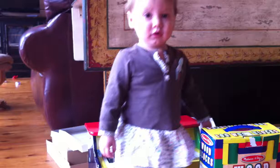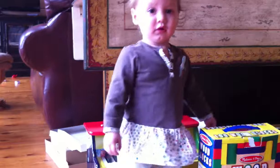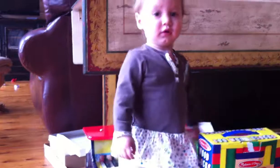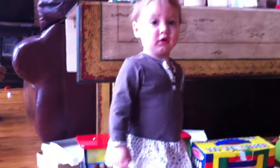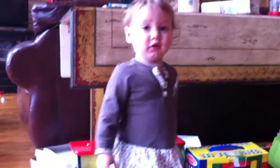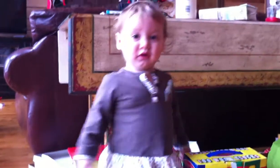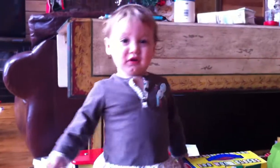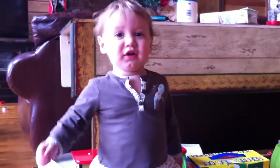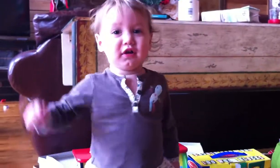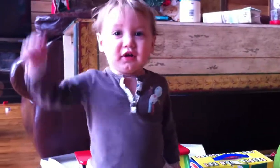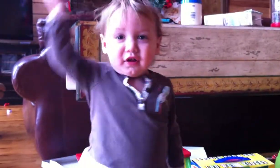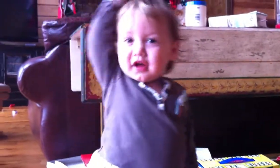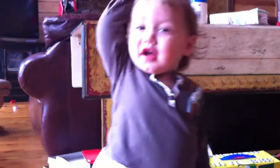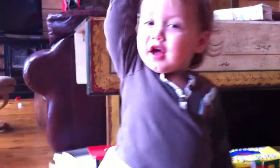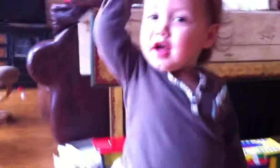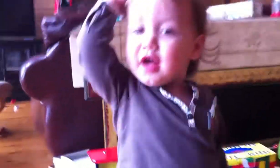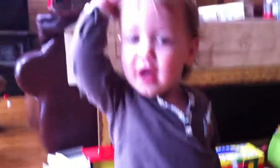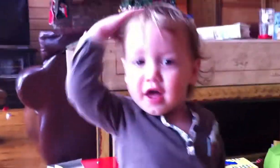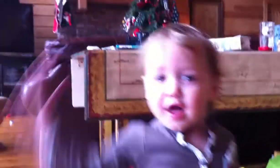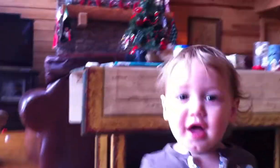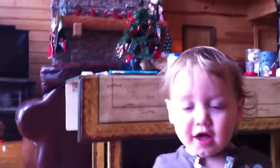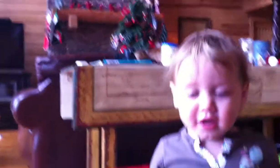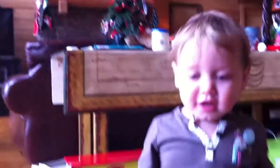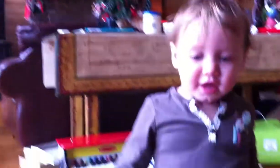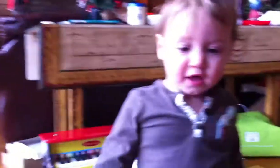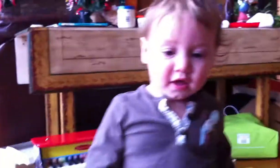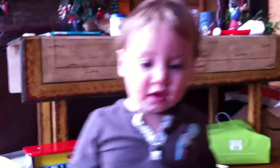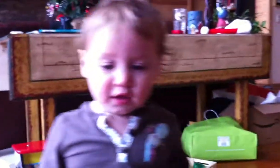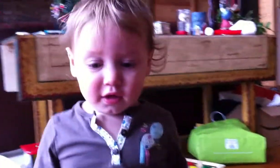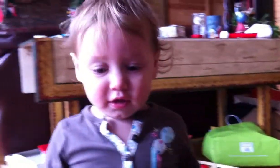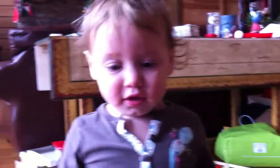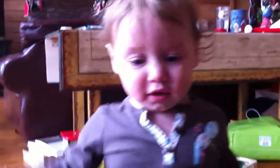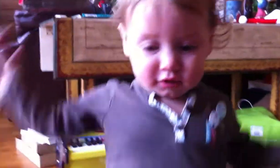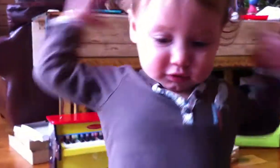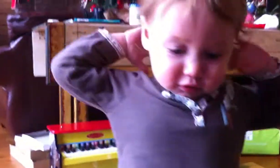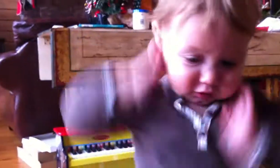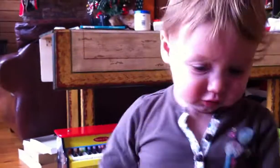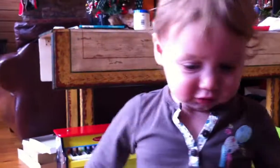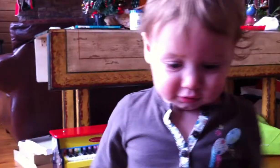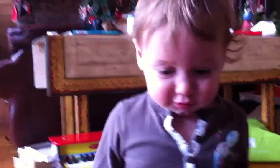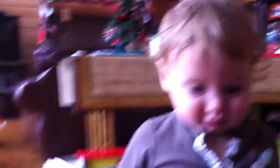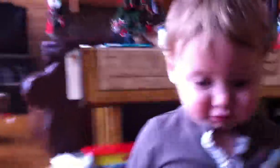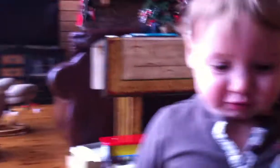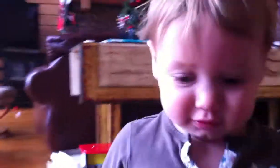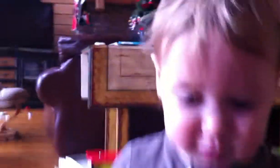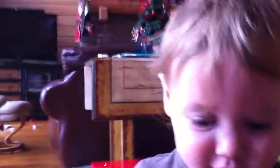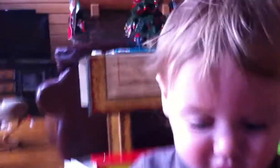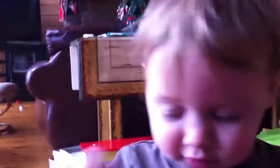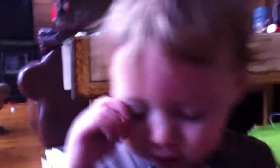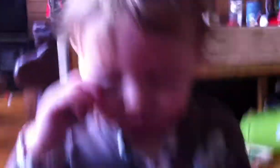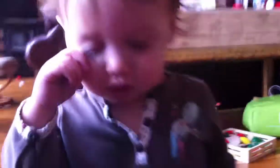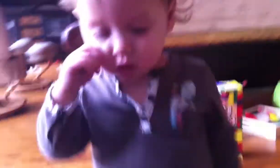Hat? Yeah. Can you sign coat? Yeah. Can you